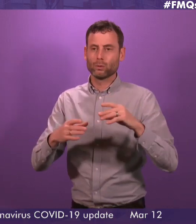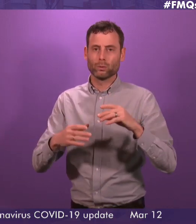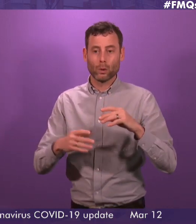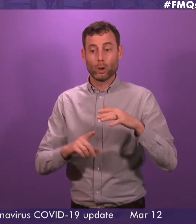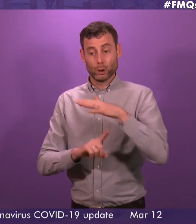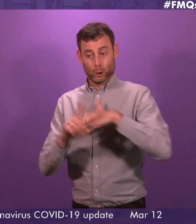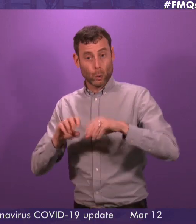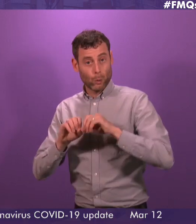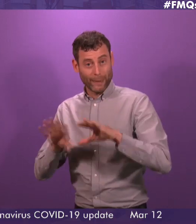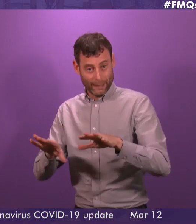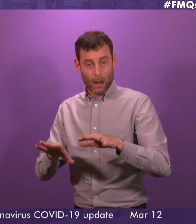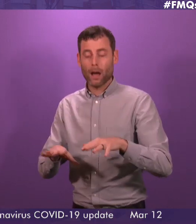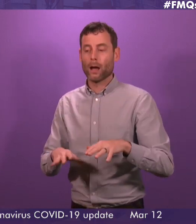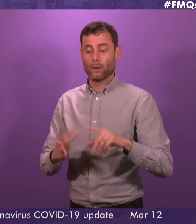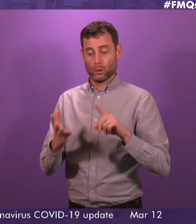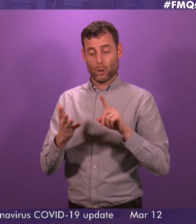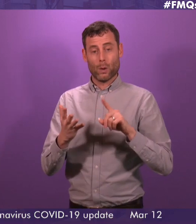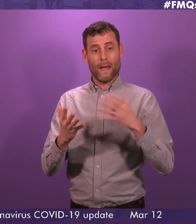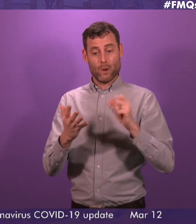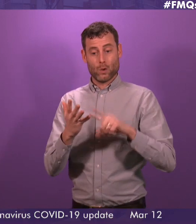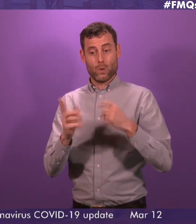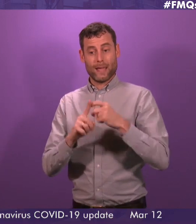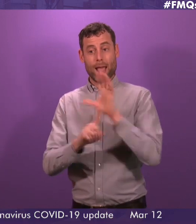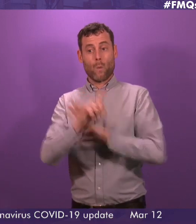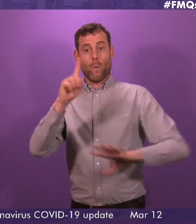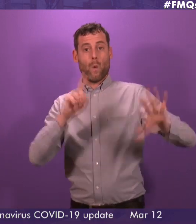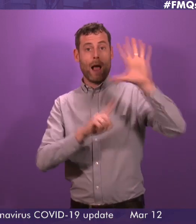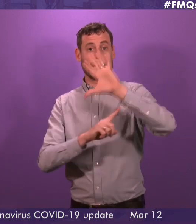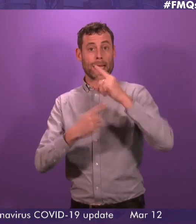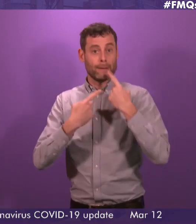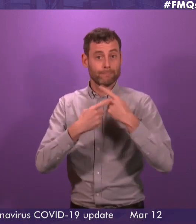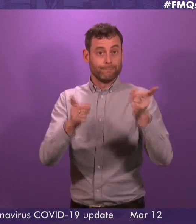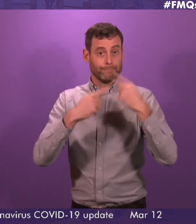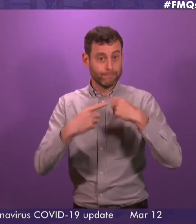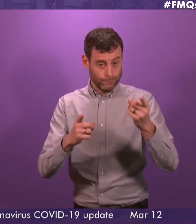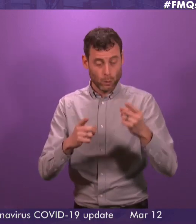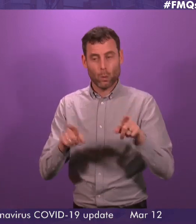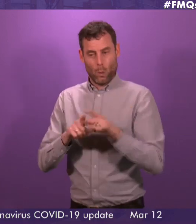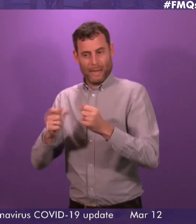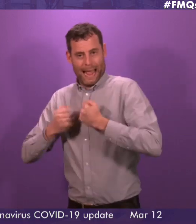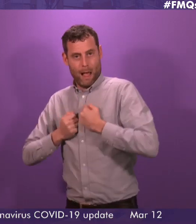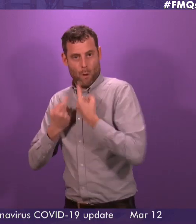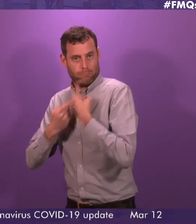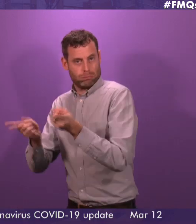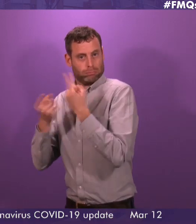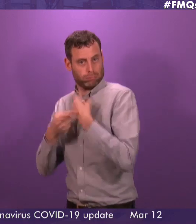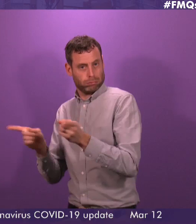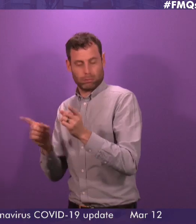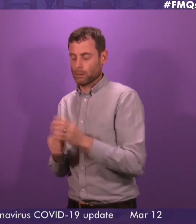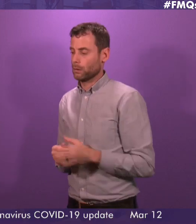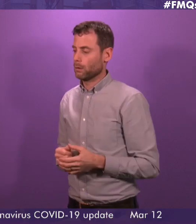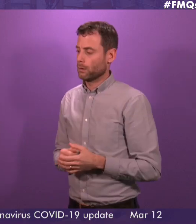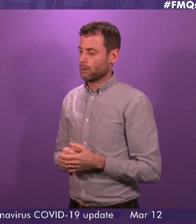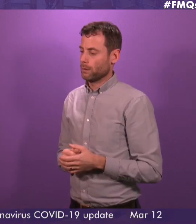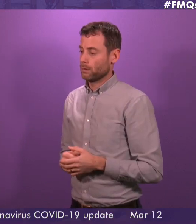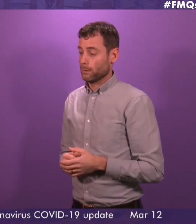social media. There is a UK-wide campaign around that particular messaging. And if I may say so, there are a number